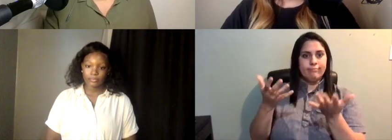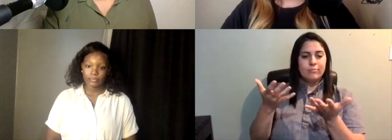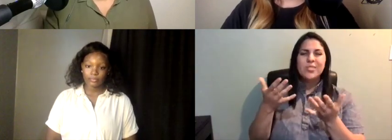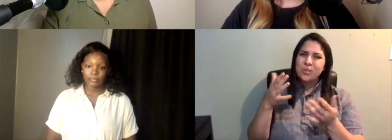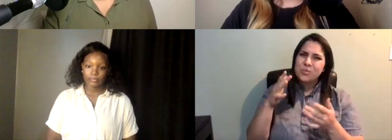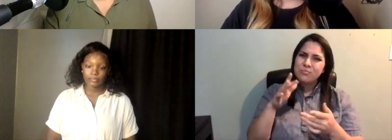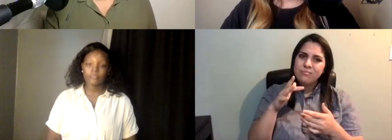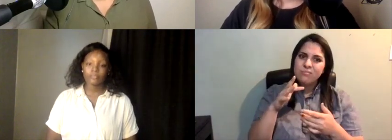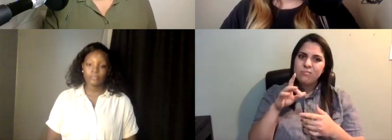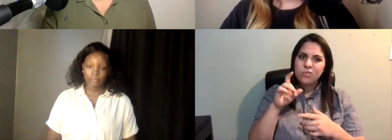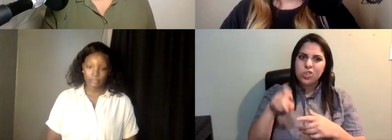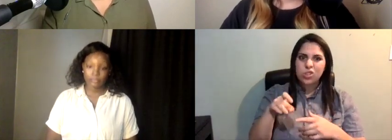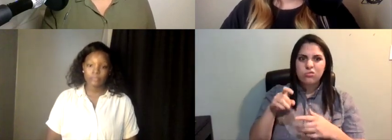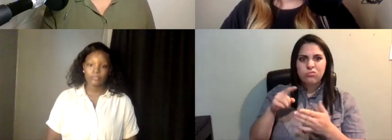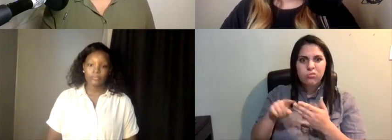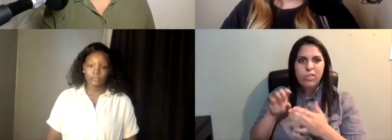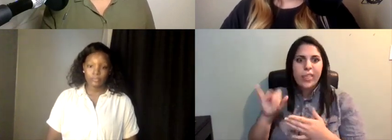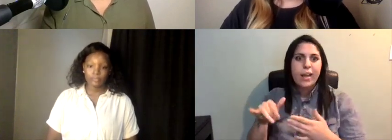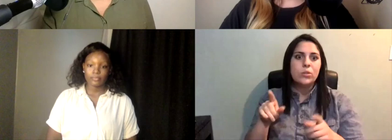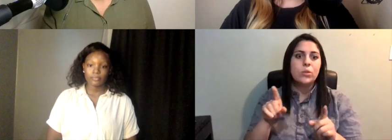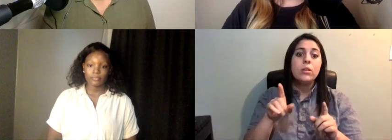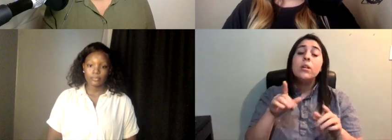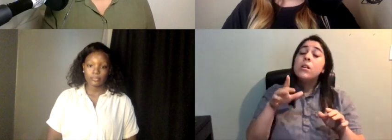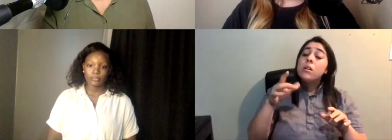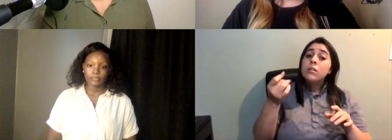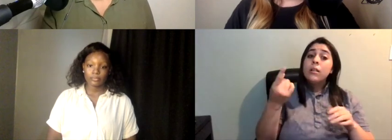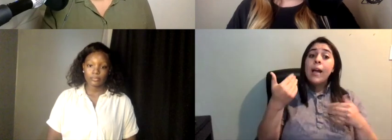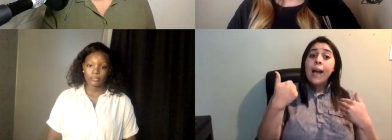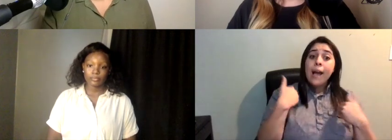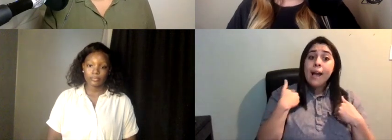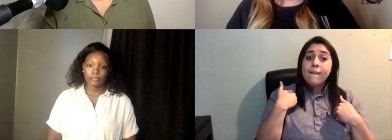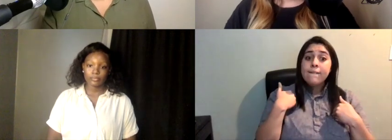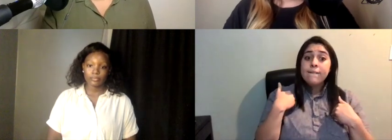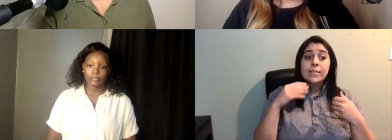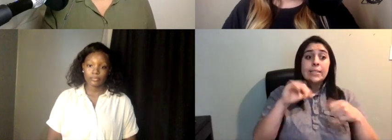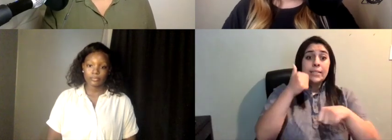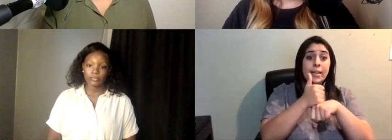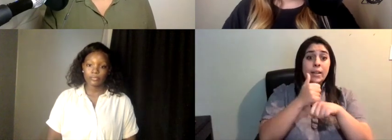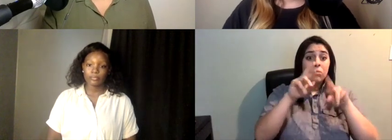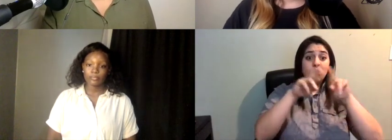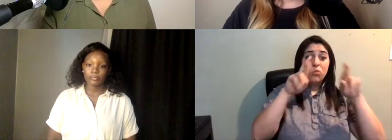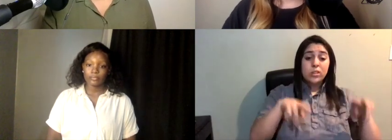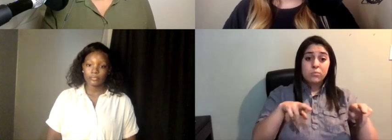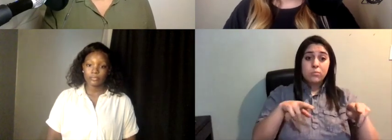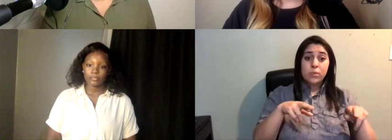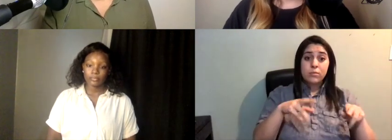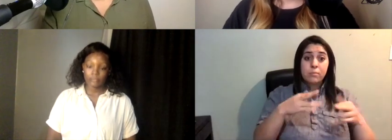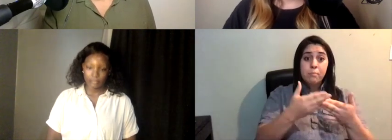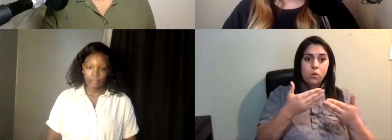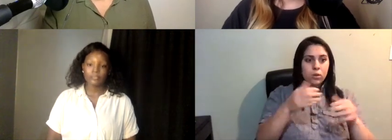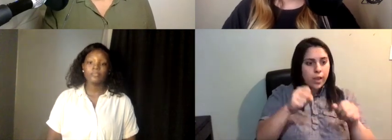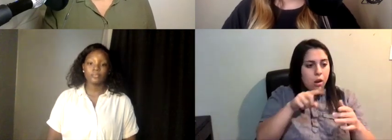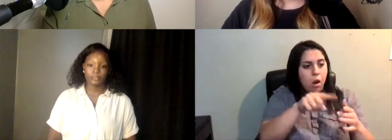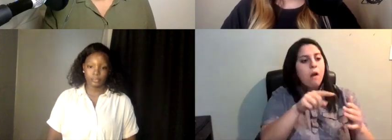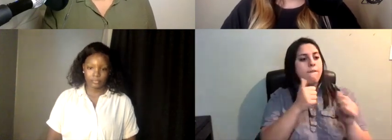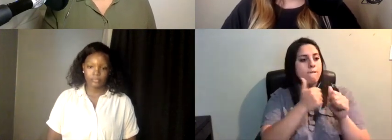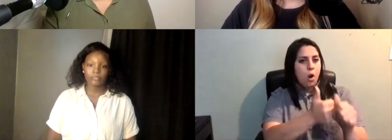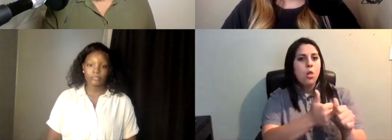you know, and like you said, there are templates out there, which are a good foundation for, you know, updating your